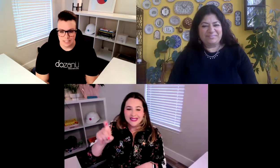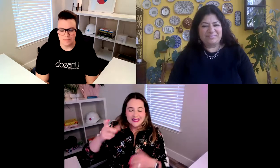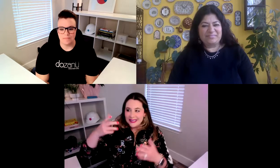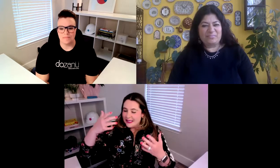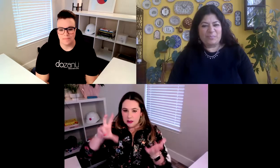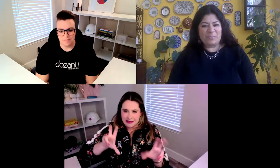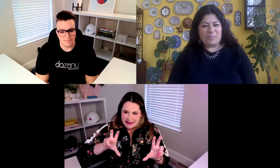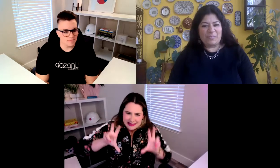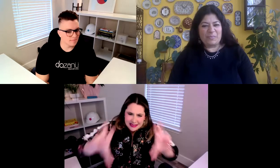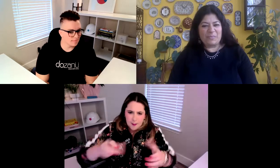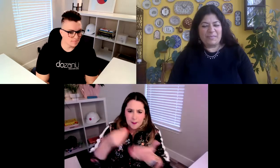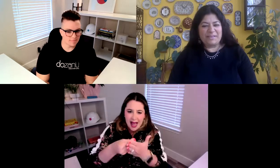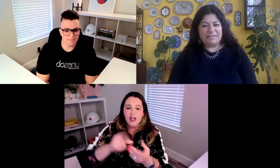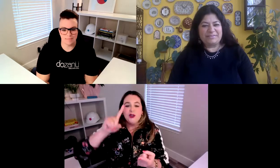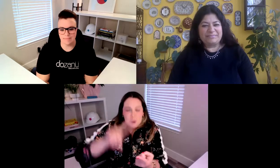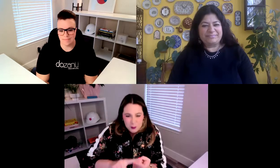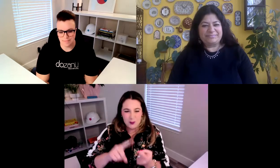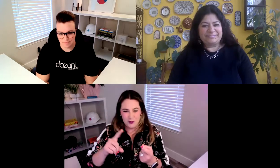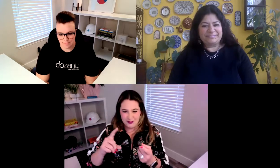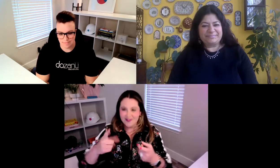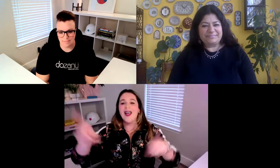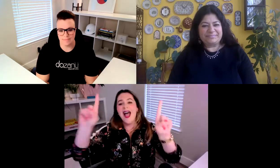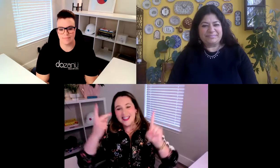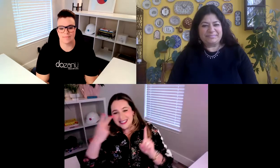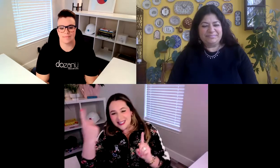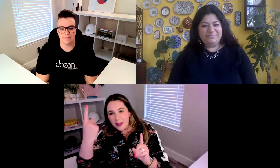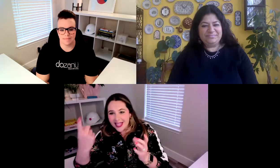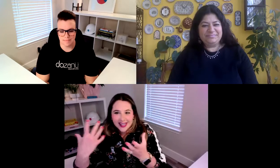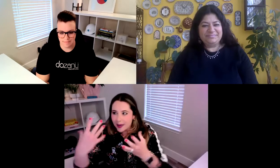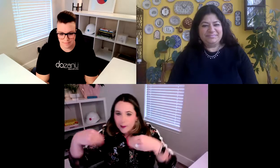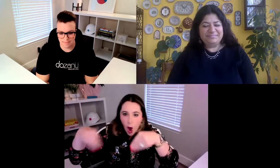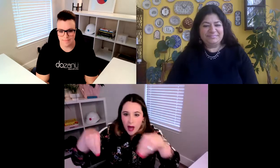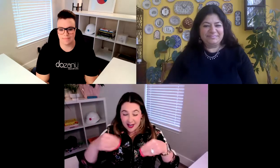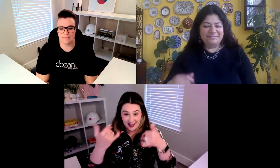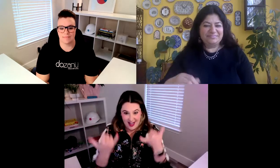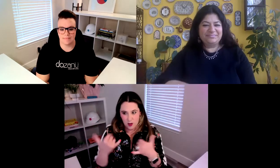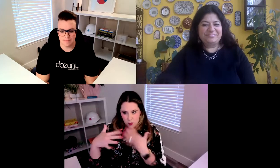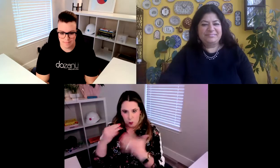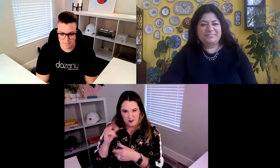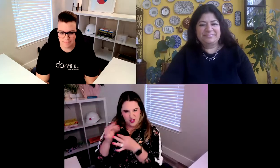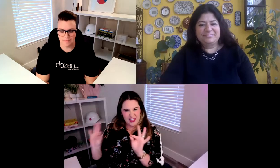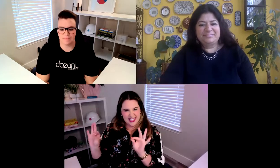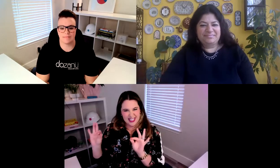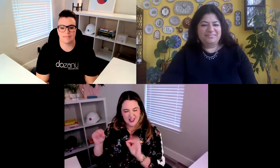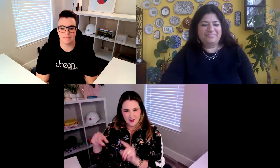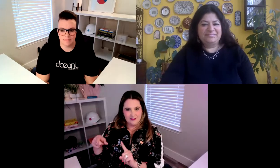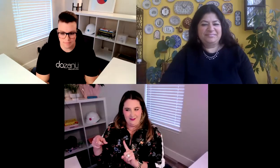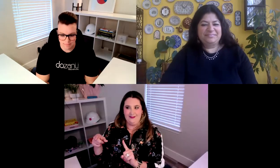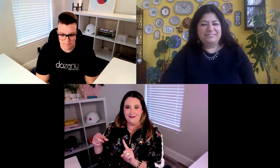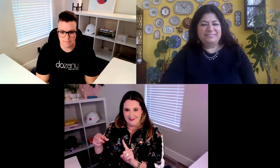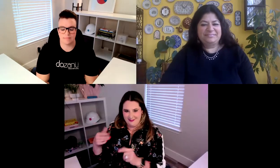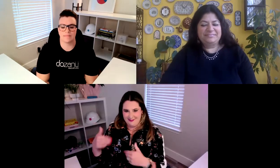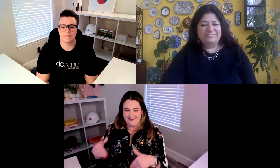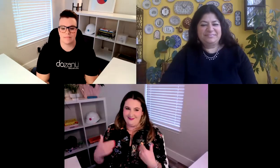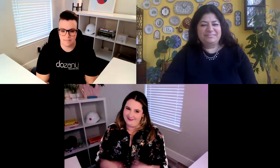for marketing. It was only through published documents, articles. It was a paid publishing sense. You know, it had to be something tangible. But now